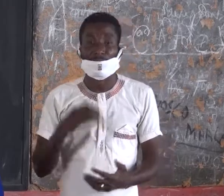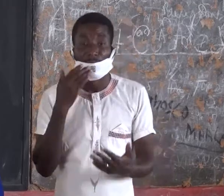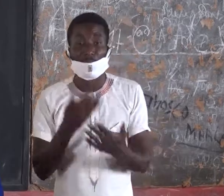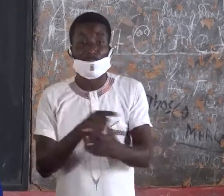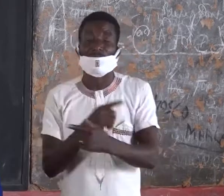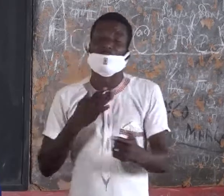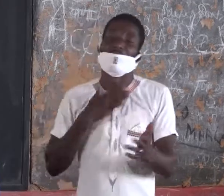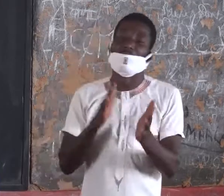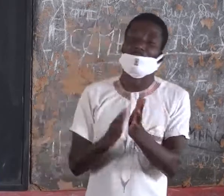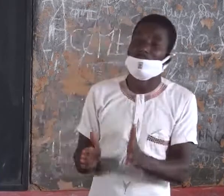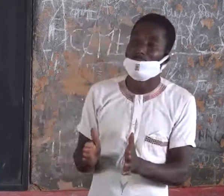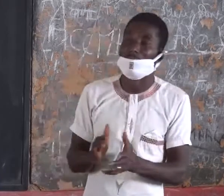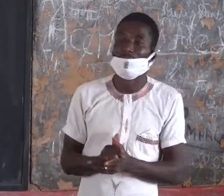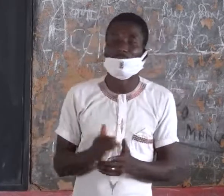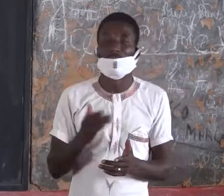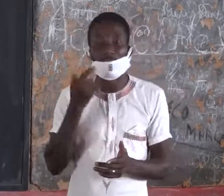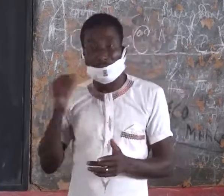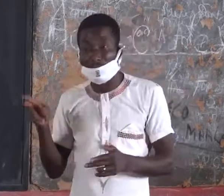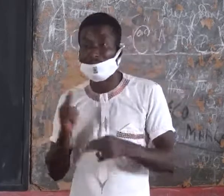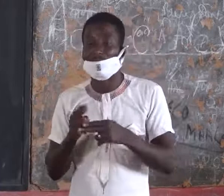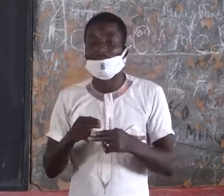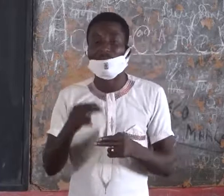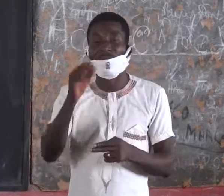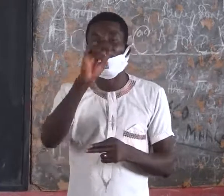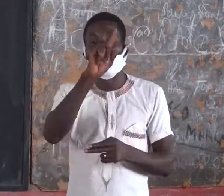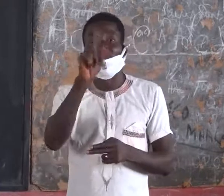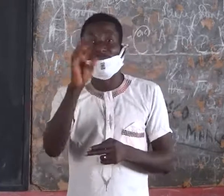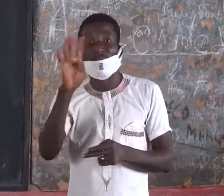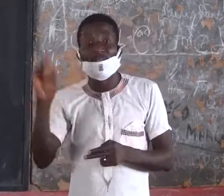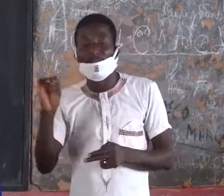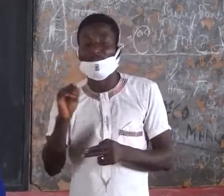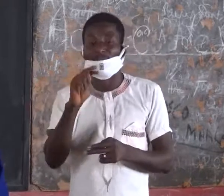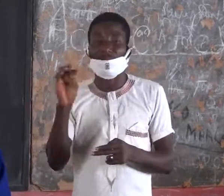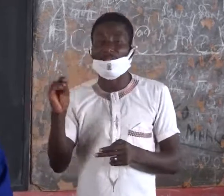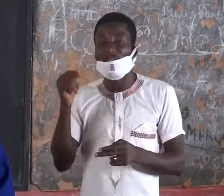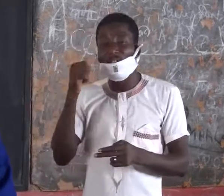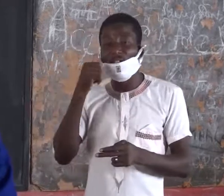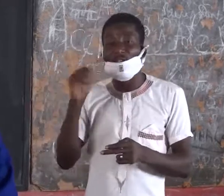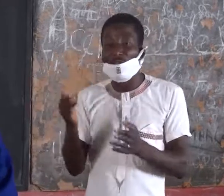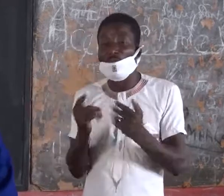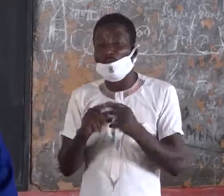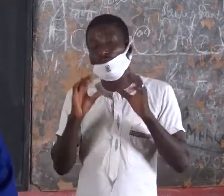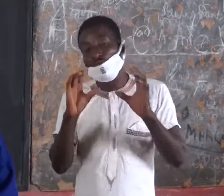Good day, my students. My name is Zibia Adamina. I want to complete